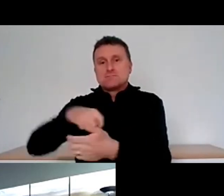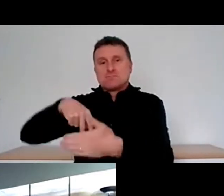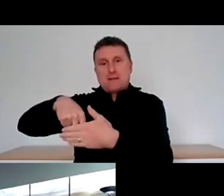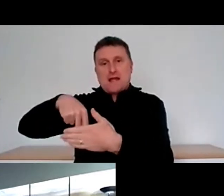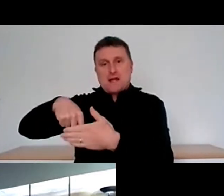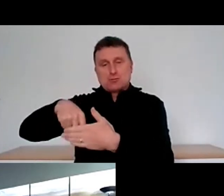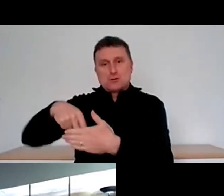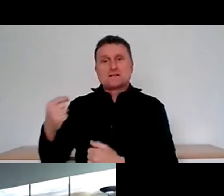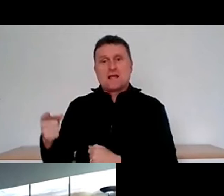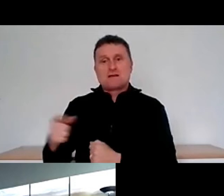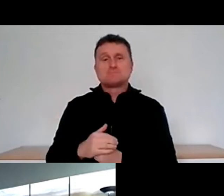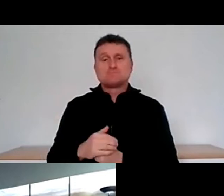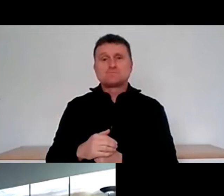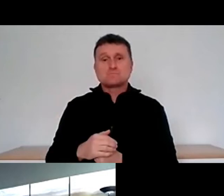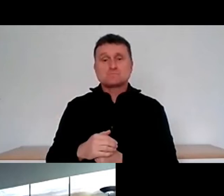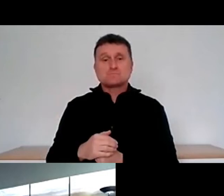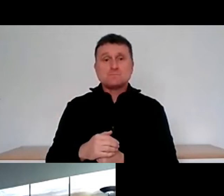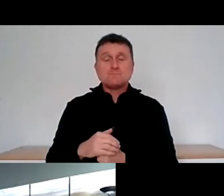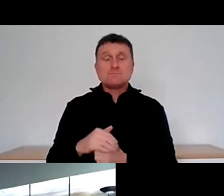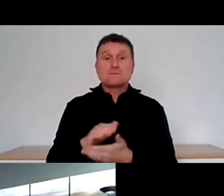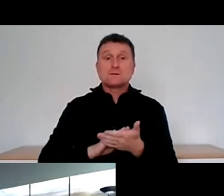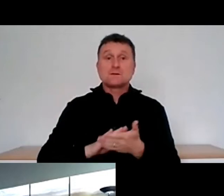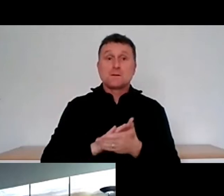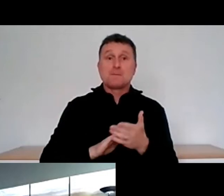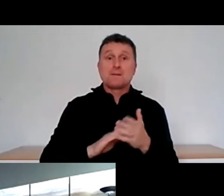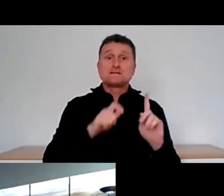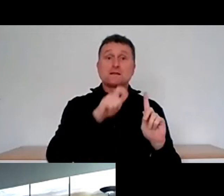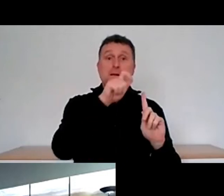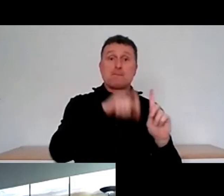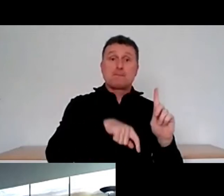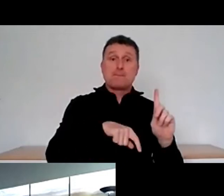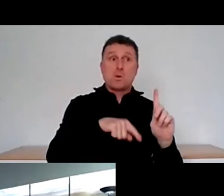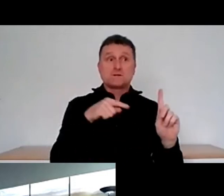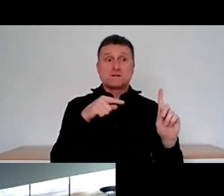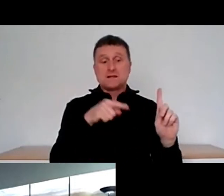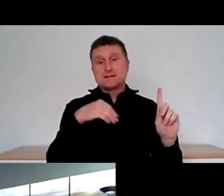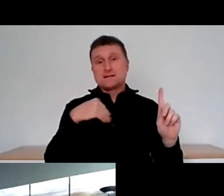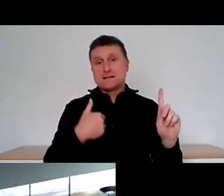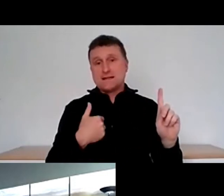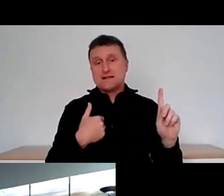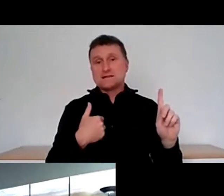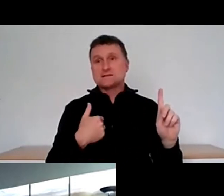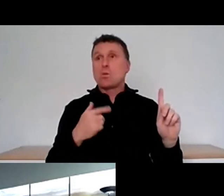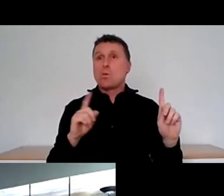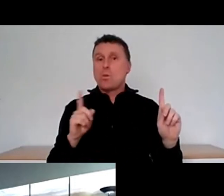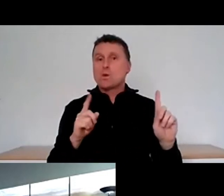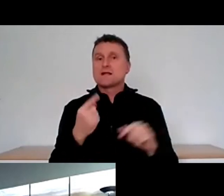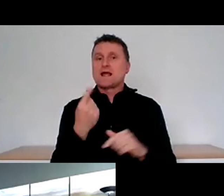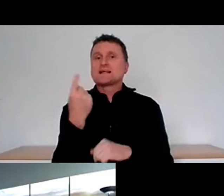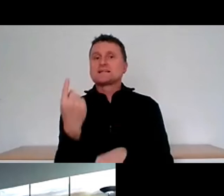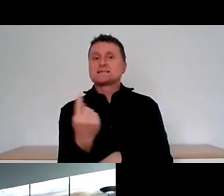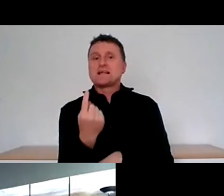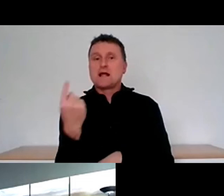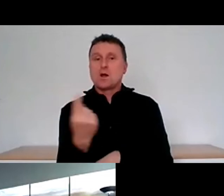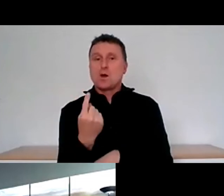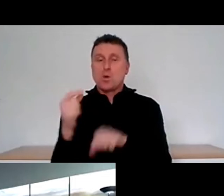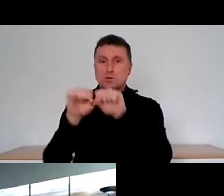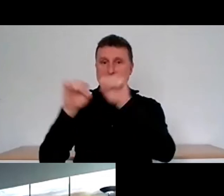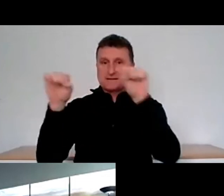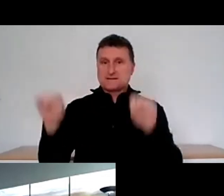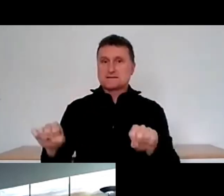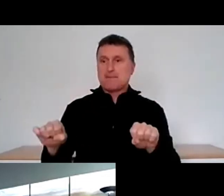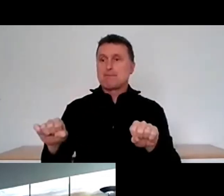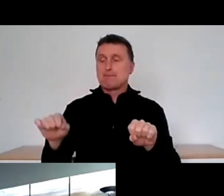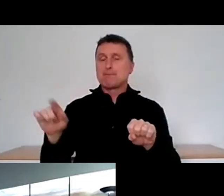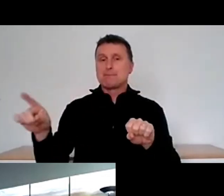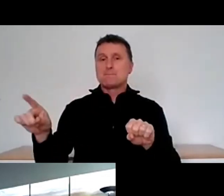the barrier system. We need a single system. This is where my other piece of work comes in, to provide that income support so